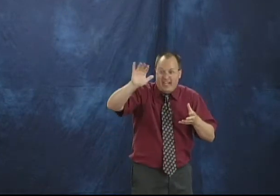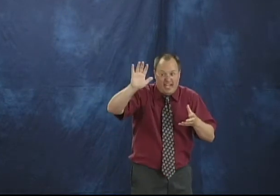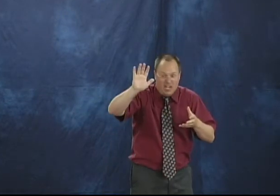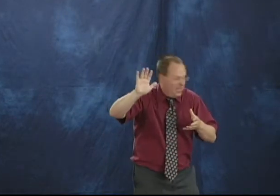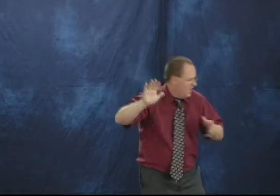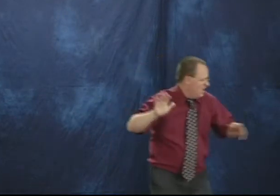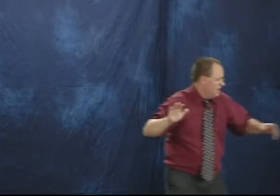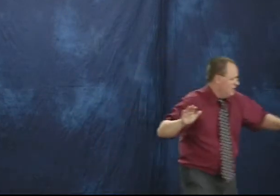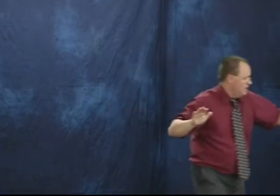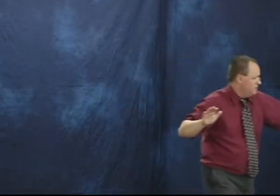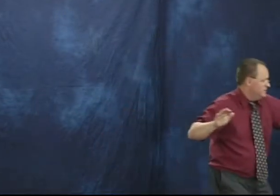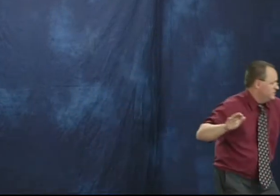knowledge.